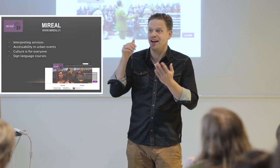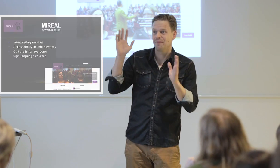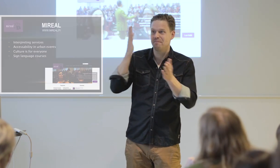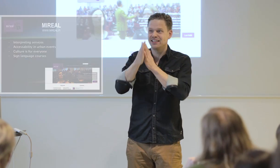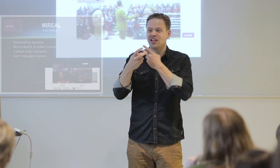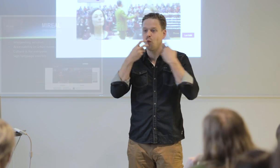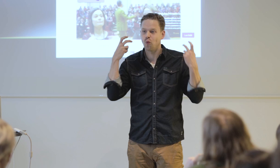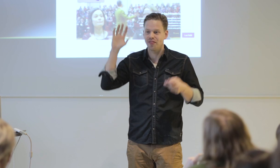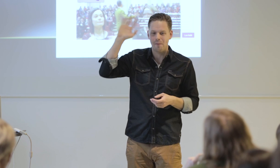It's